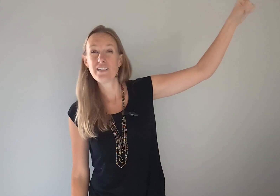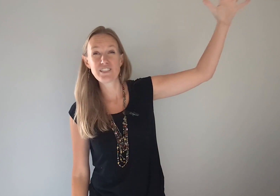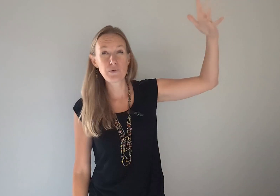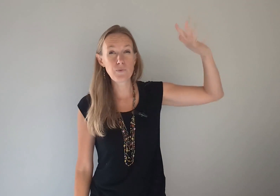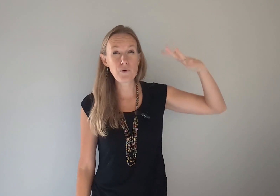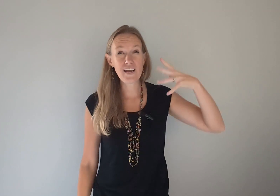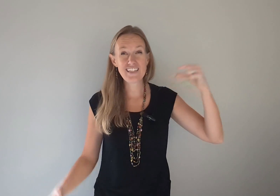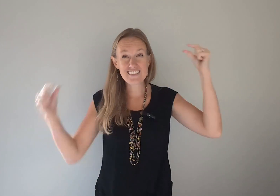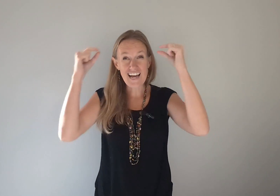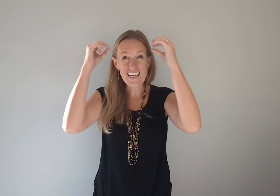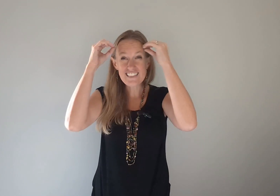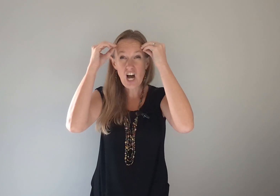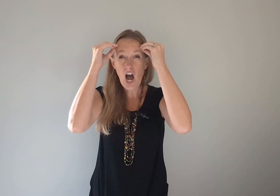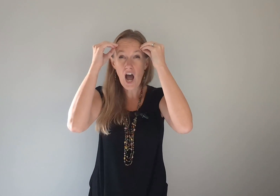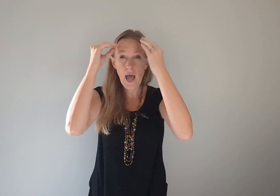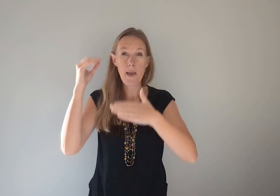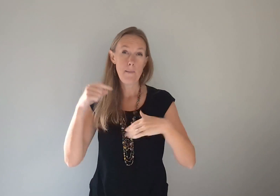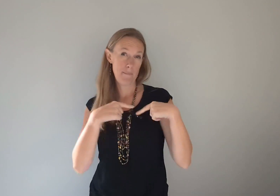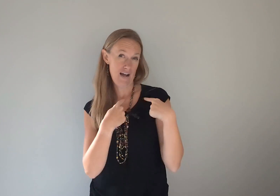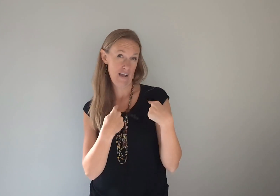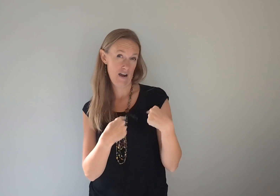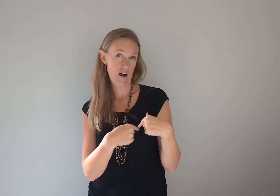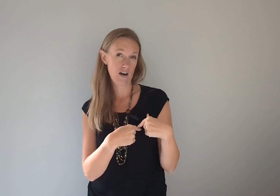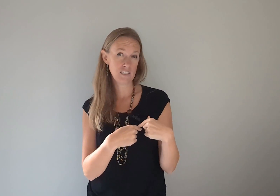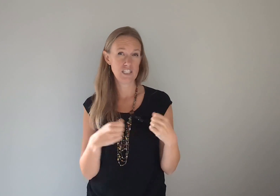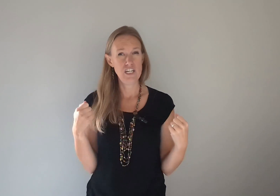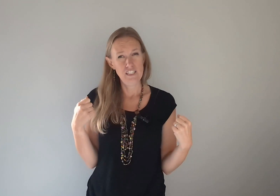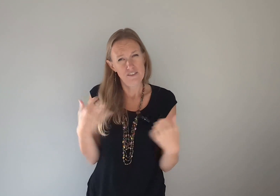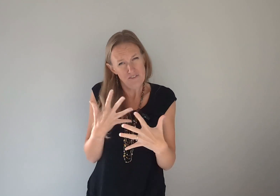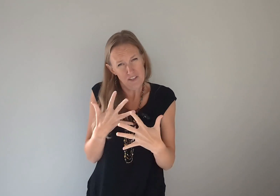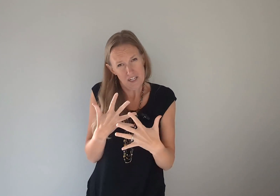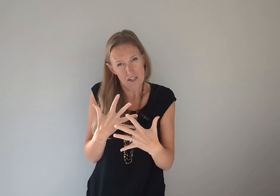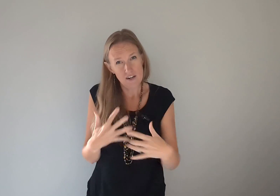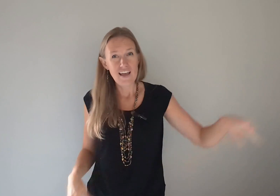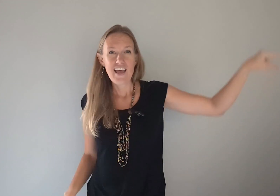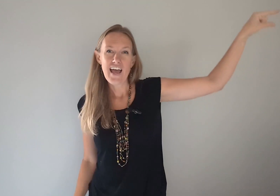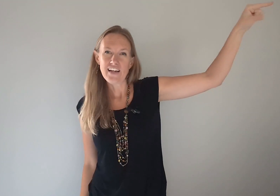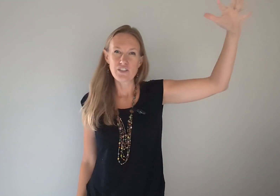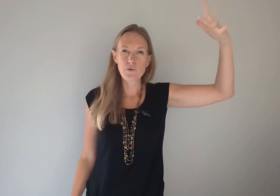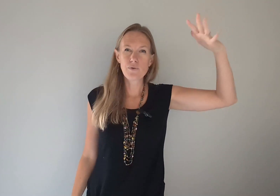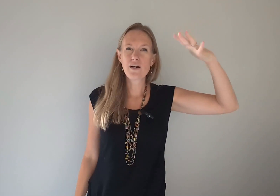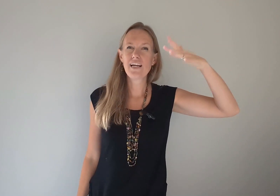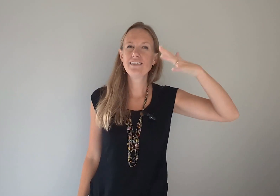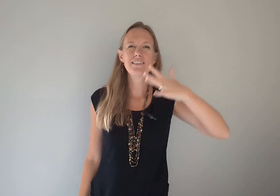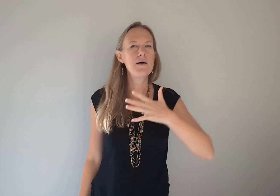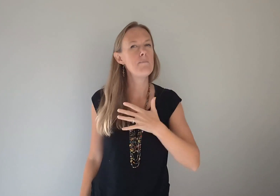'twas grace that taught my heart to fear, and grace